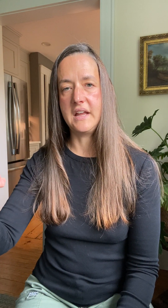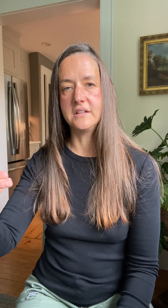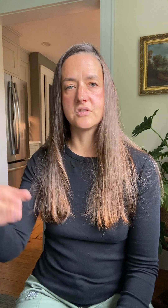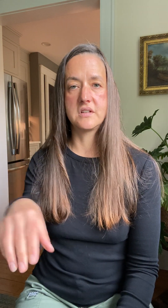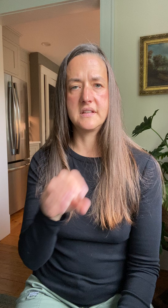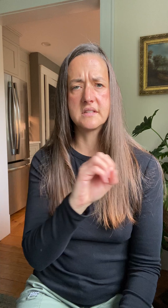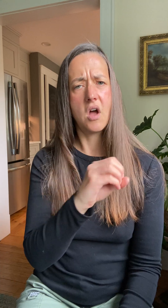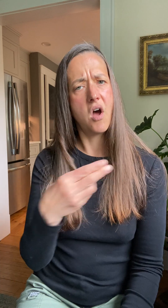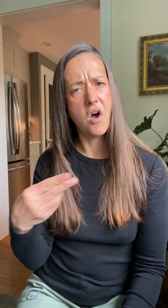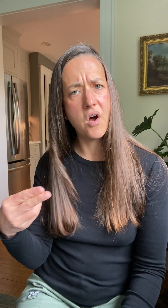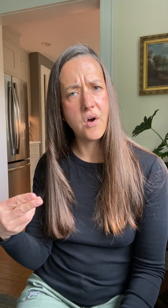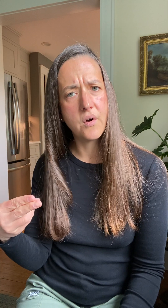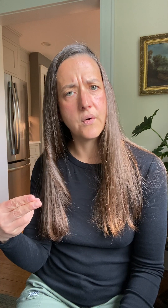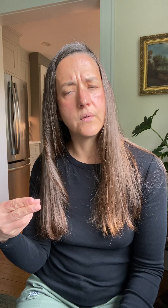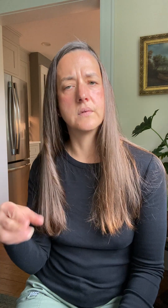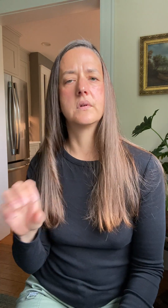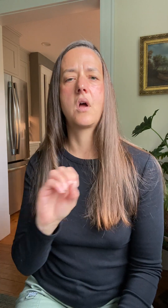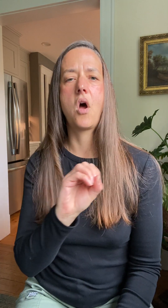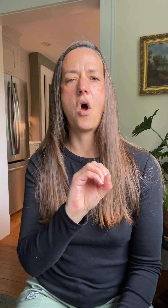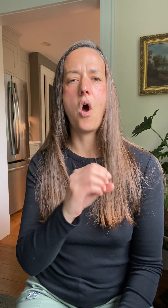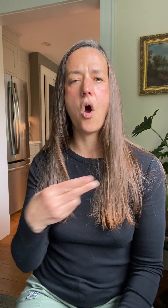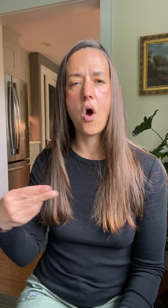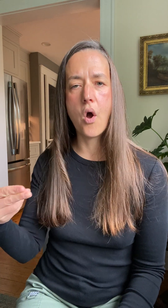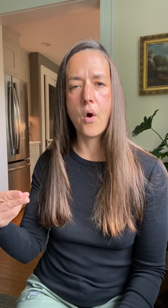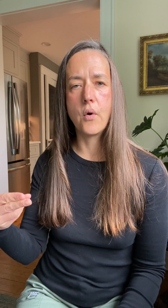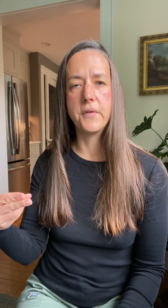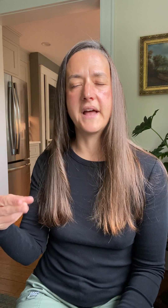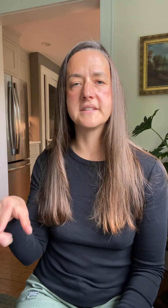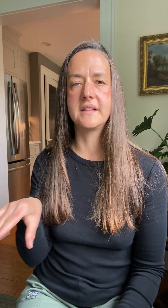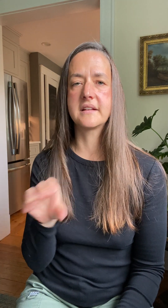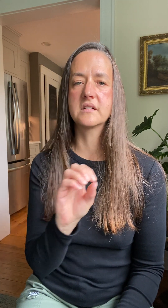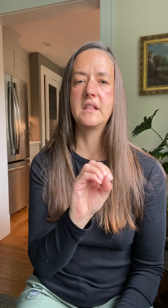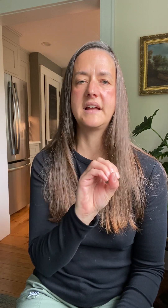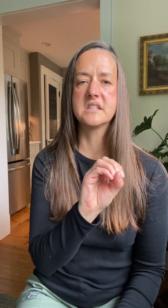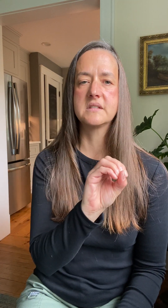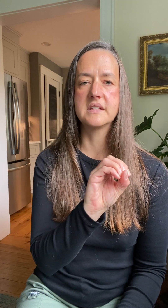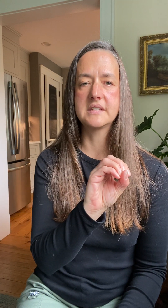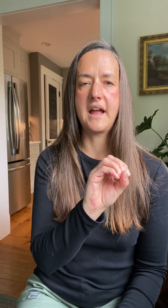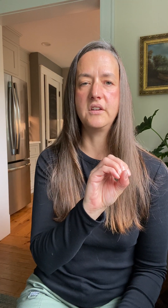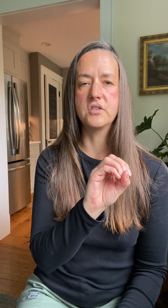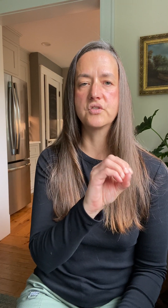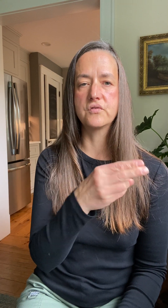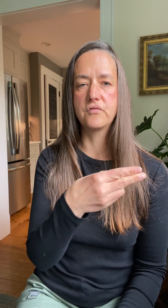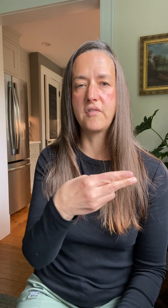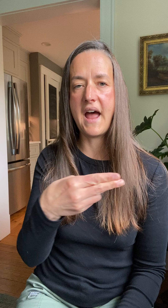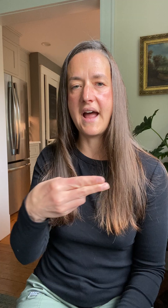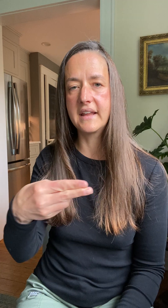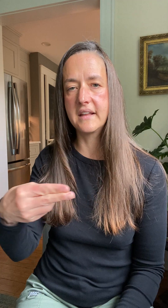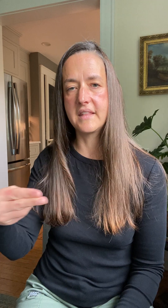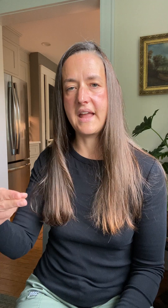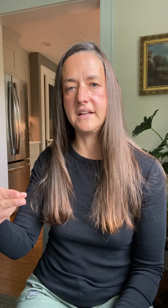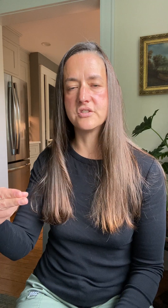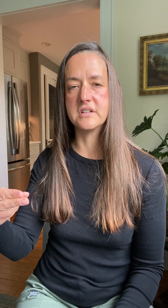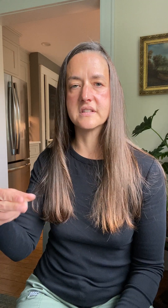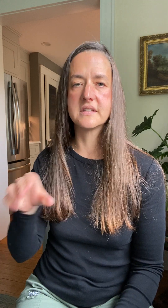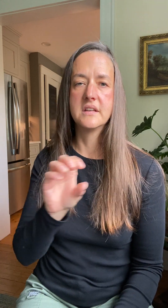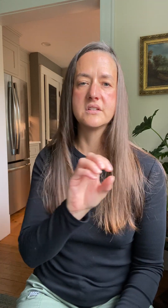O-H-H-H is oh. Oh, that's the lexicalized sign. You're dragging the H's. So